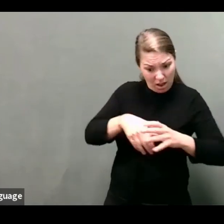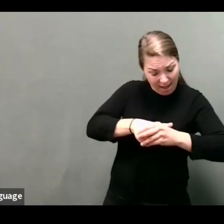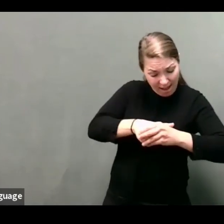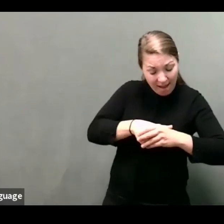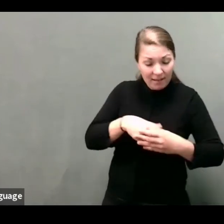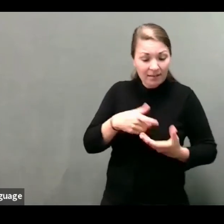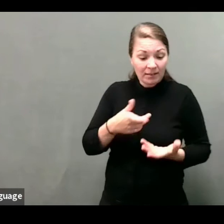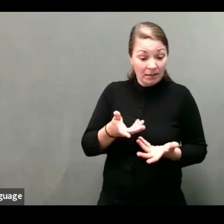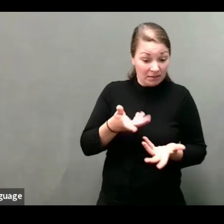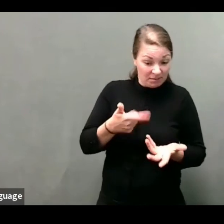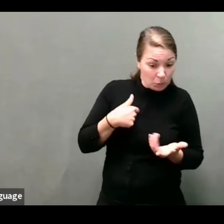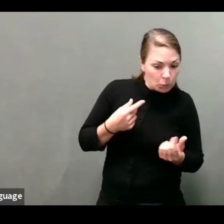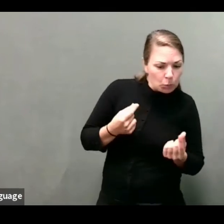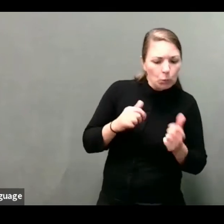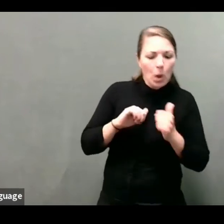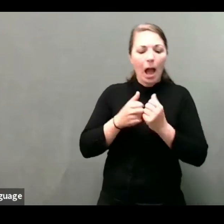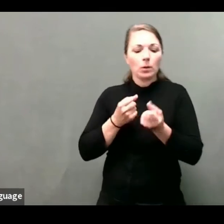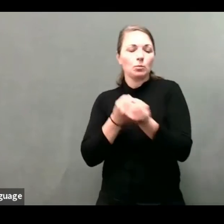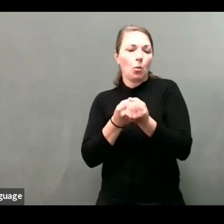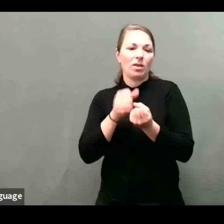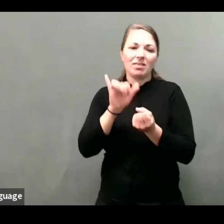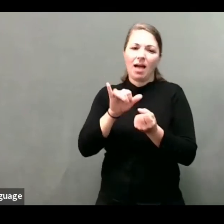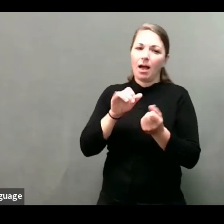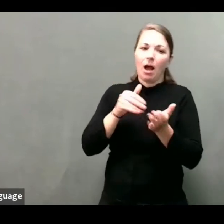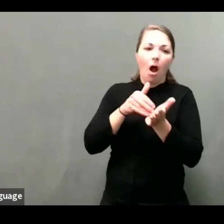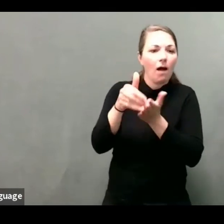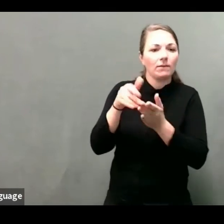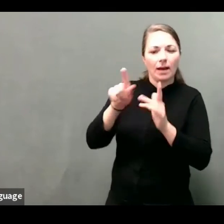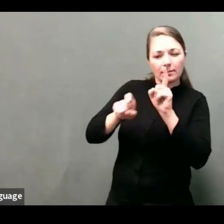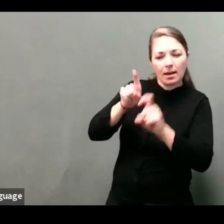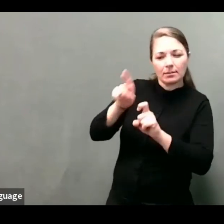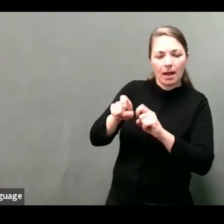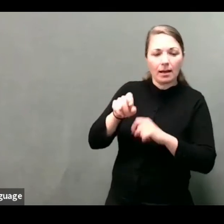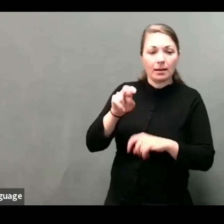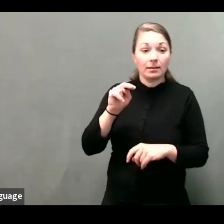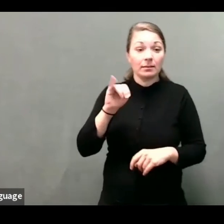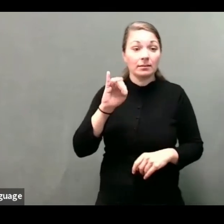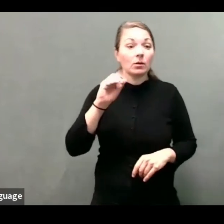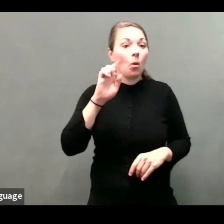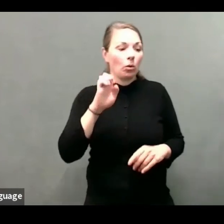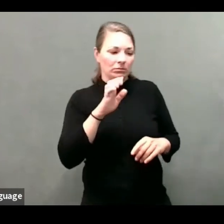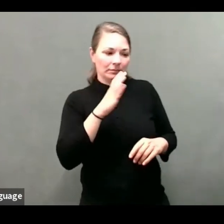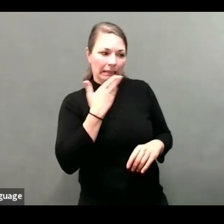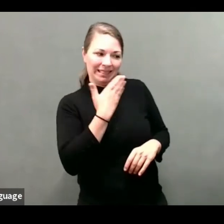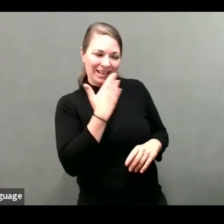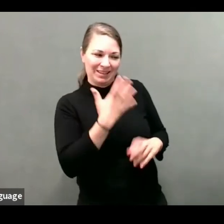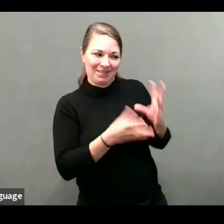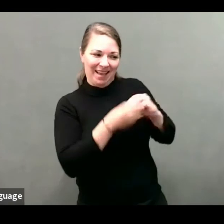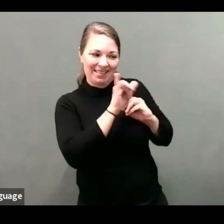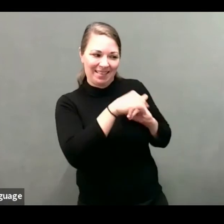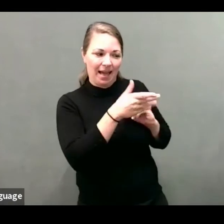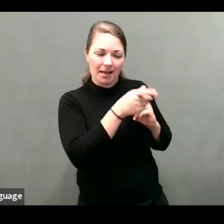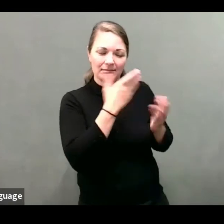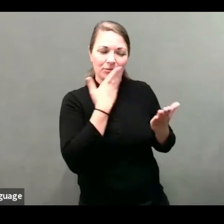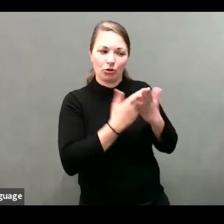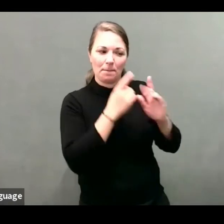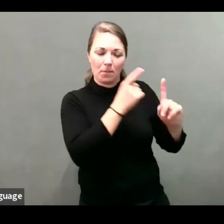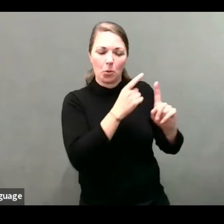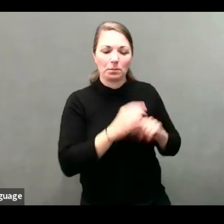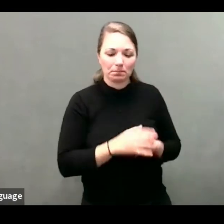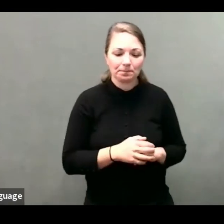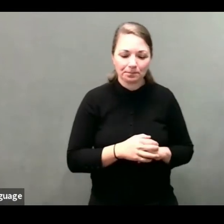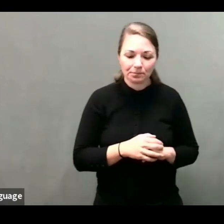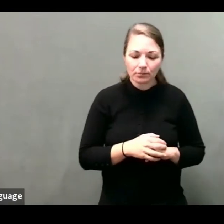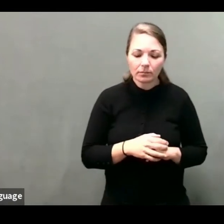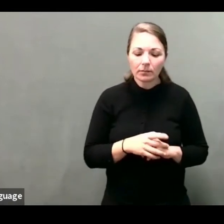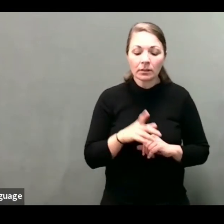the survivor would like you to be. That's a really good point. And it is, pretty nice. Well,